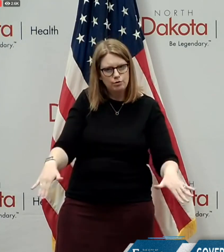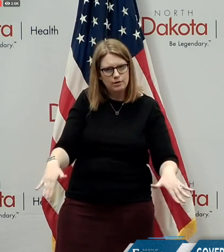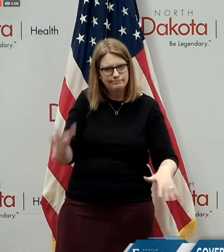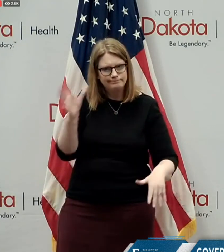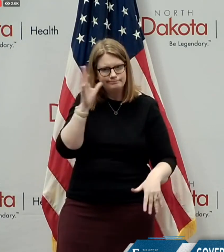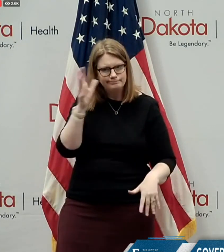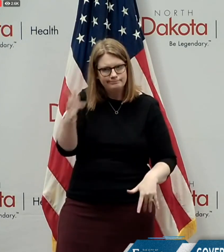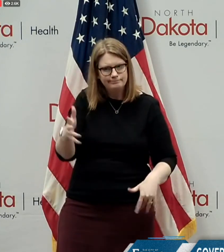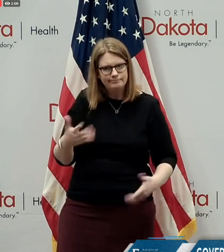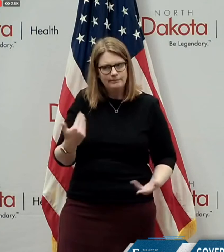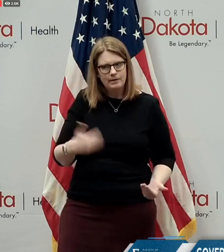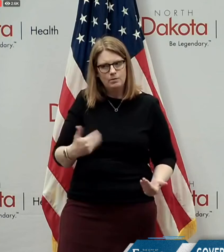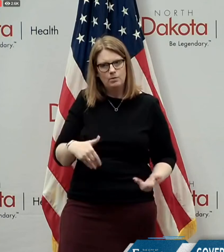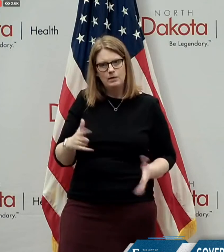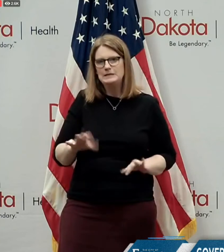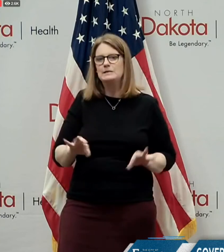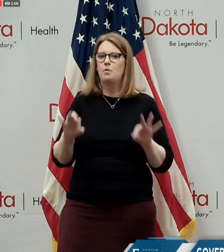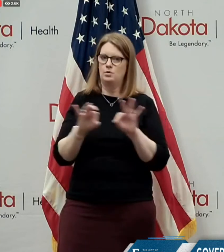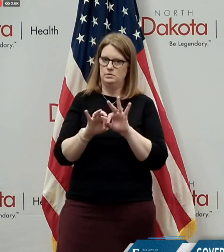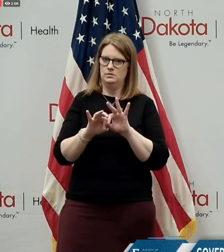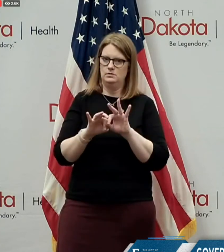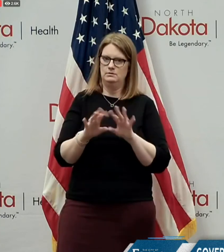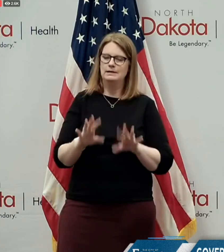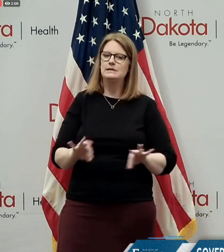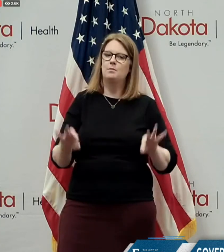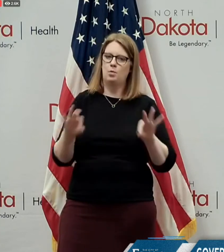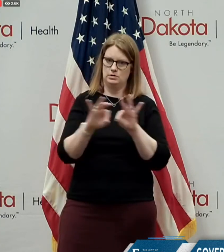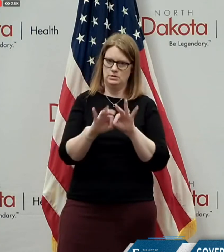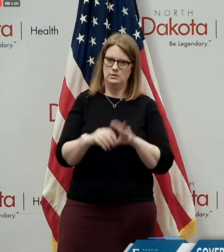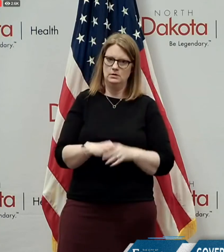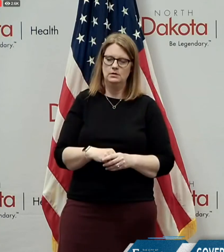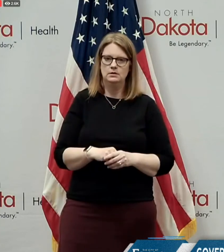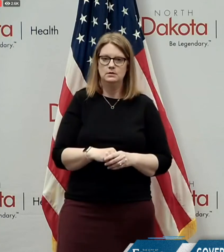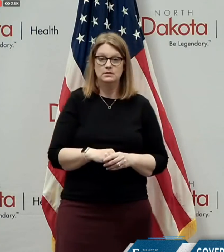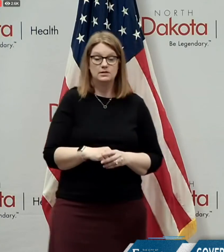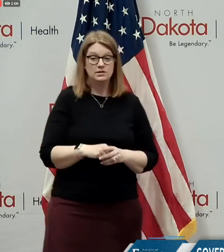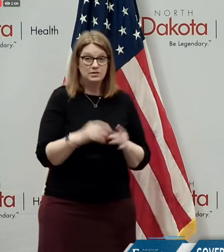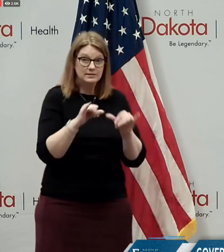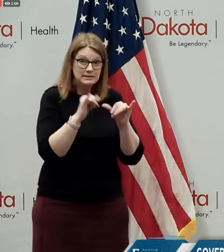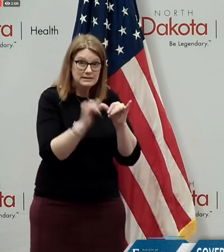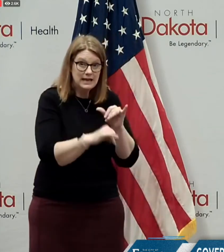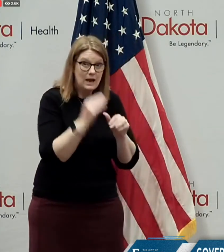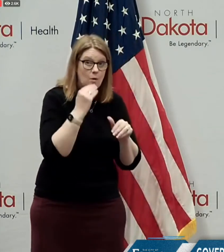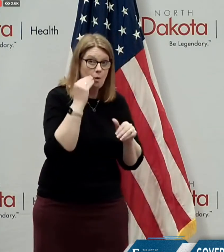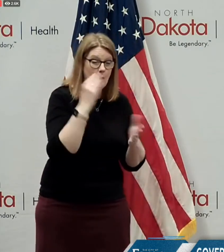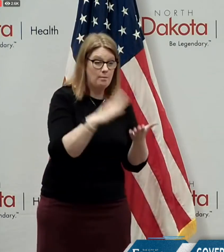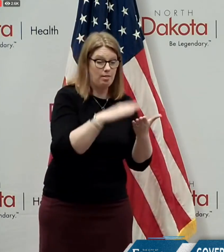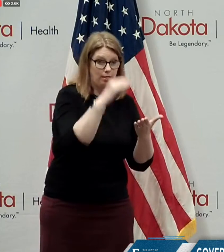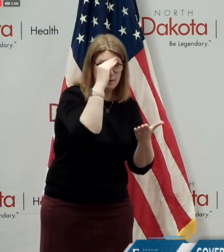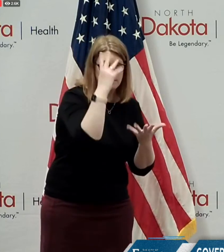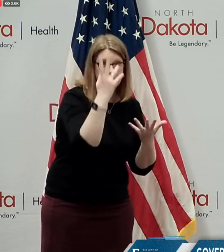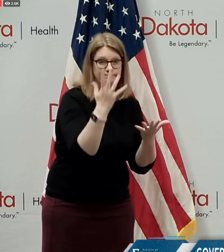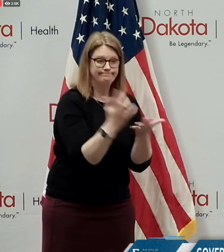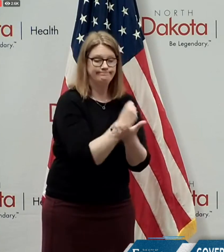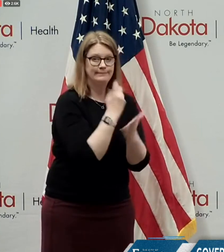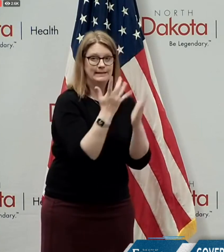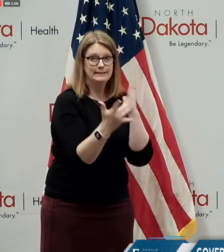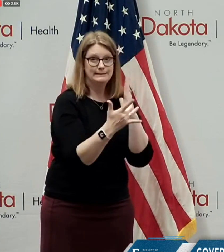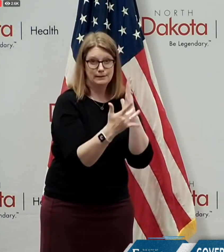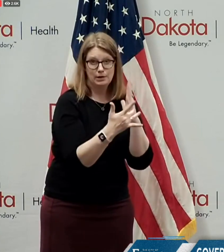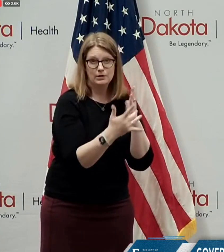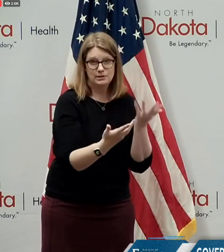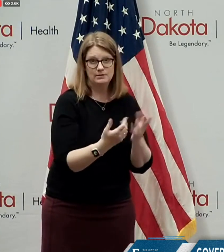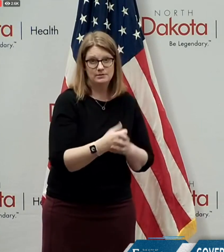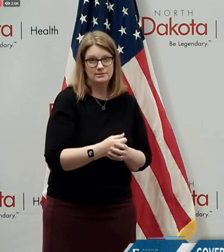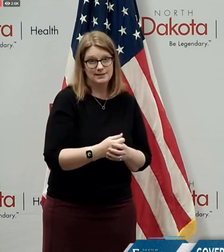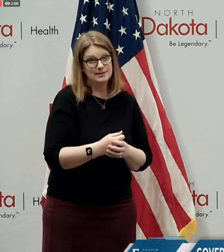It's so important. The home learning technologies, that's going to be the norm. And I tell